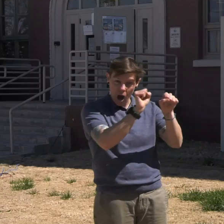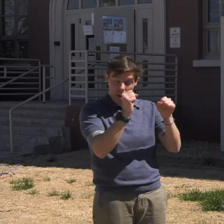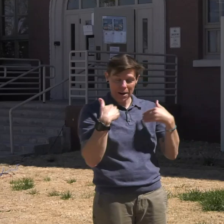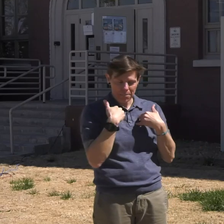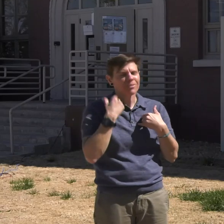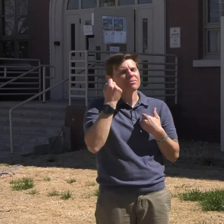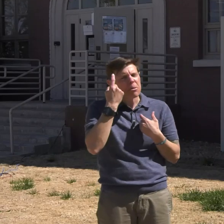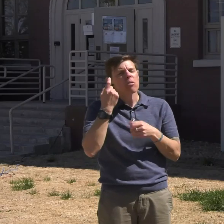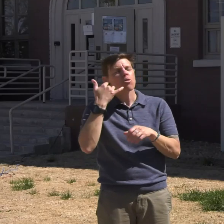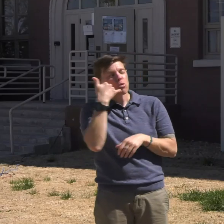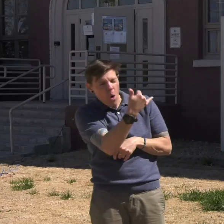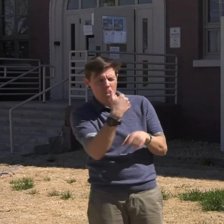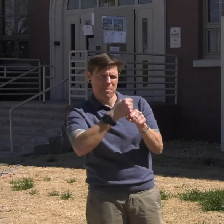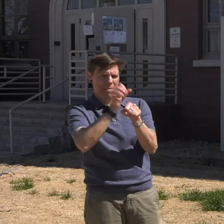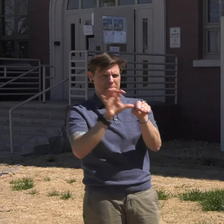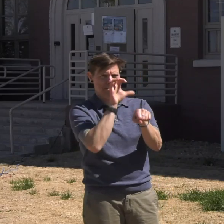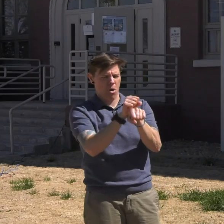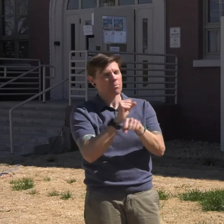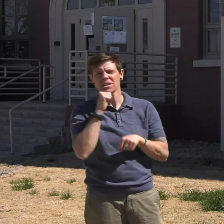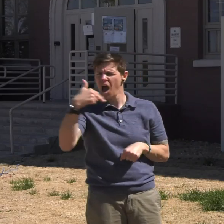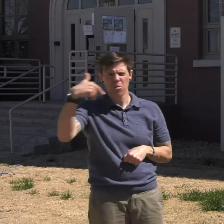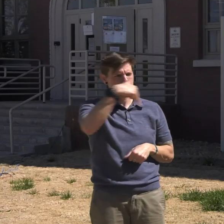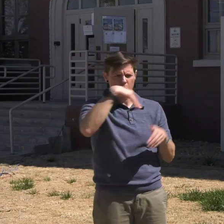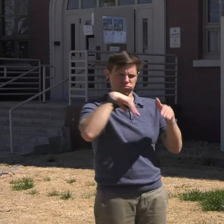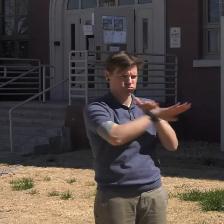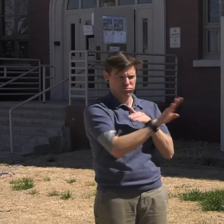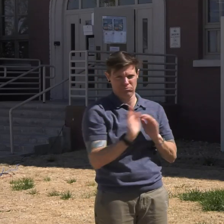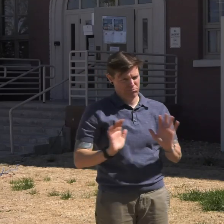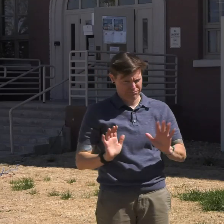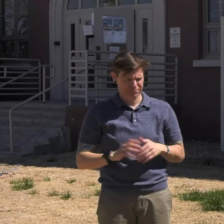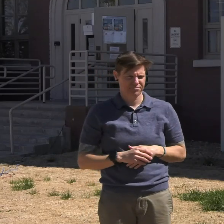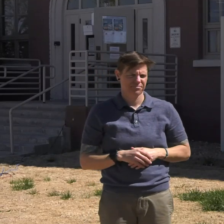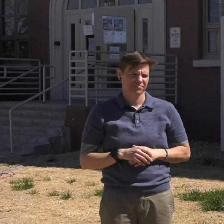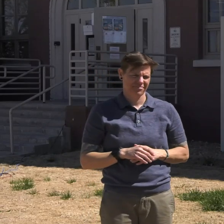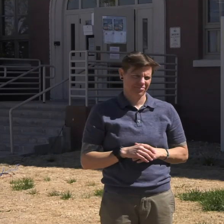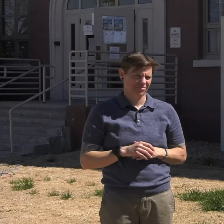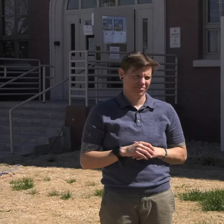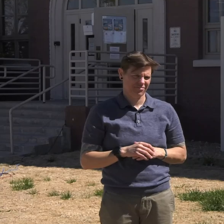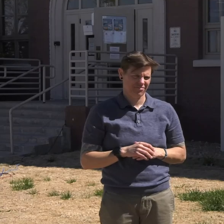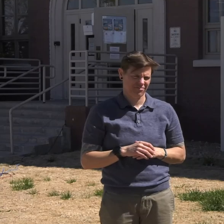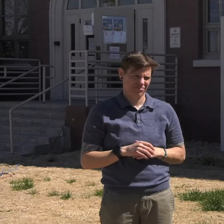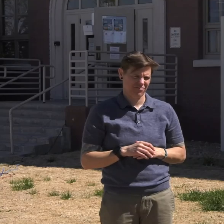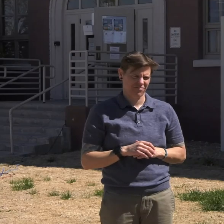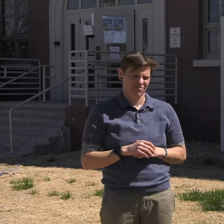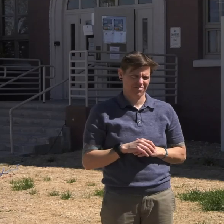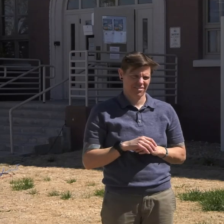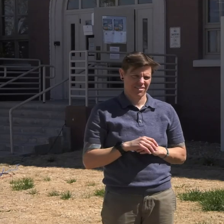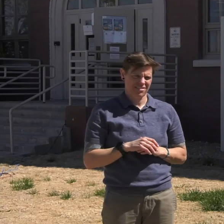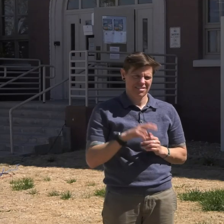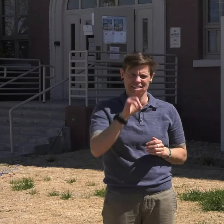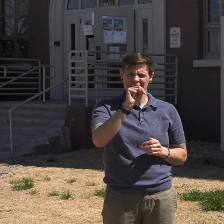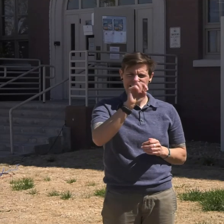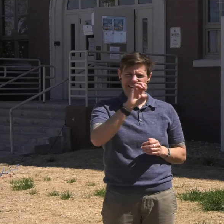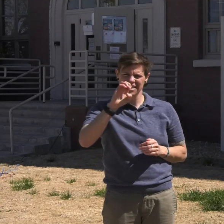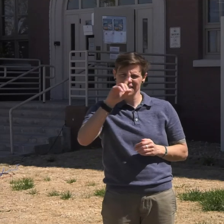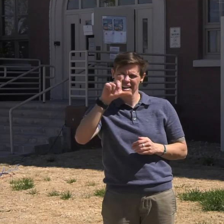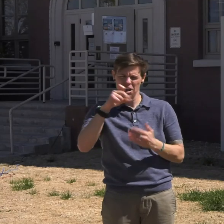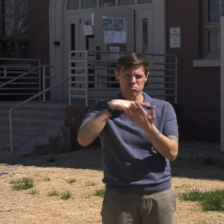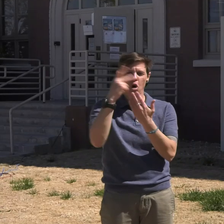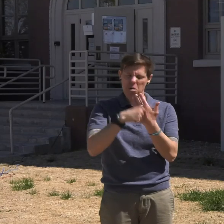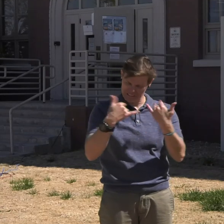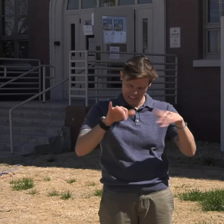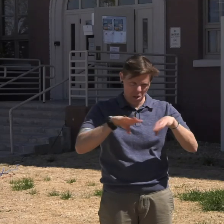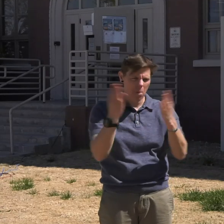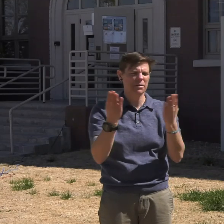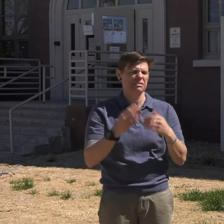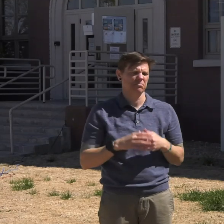appointment. There's no change with respect to that. Needle pickup program still running. Parks, public safety efforts still